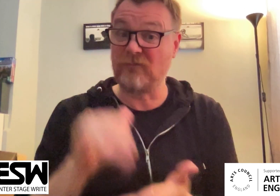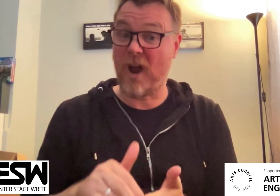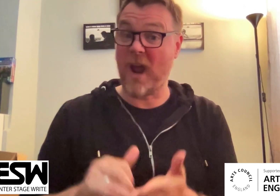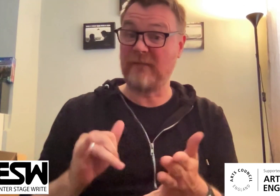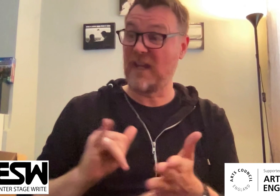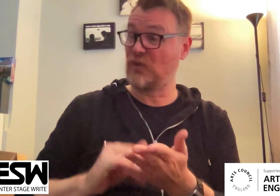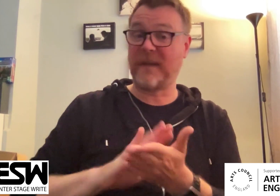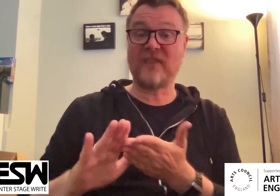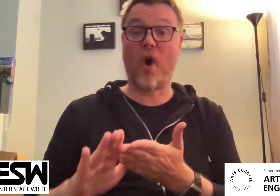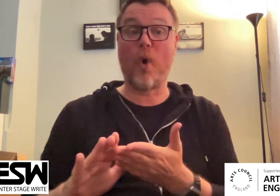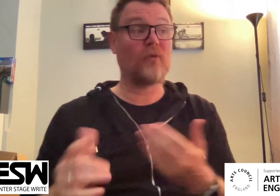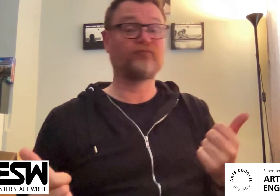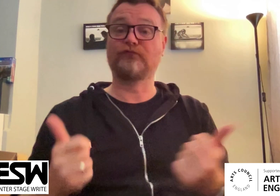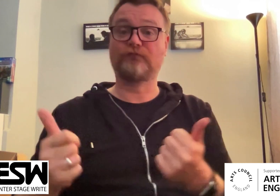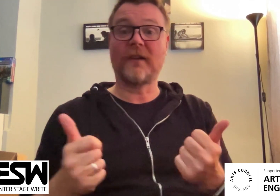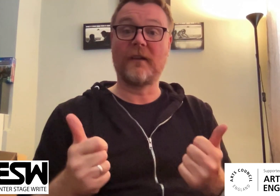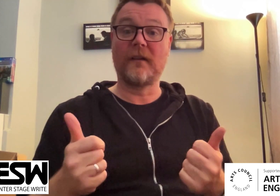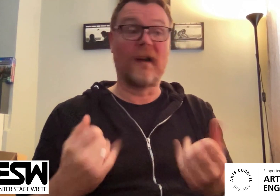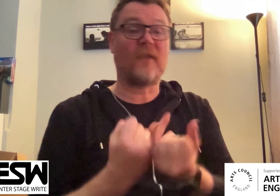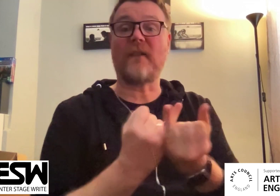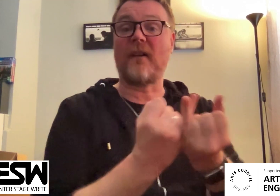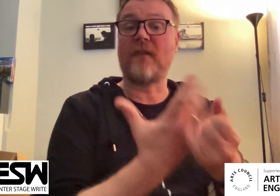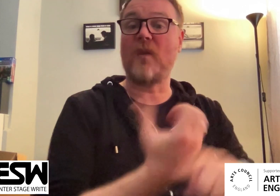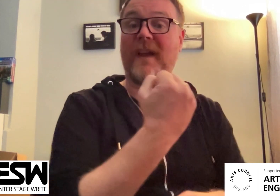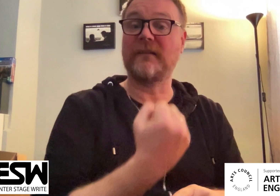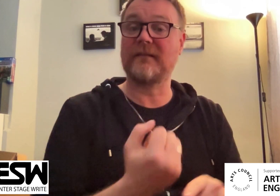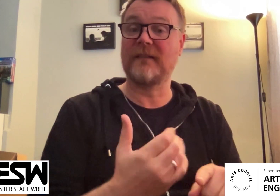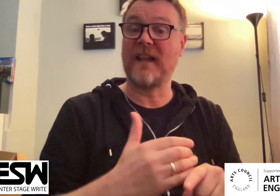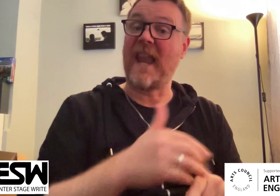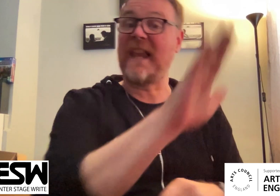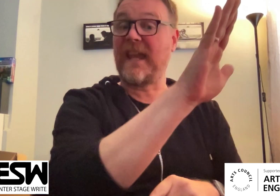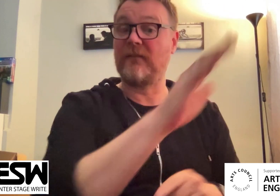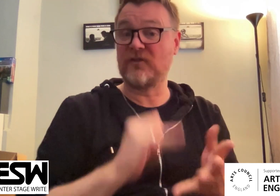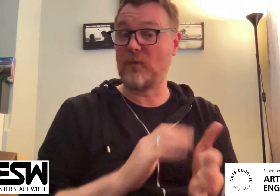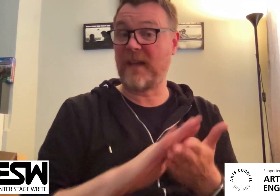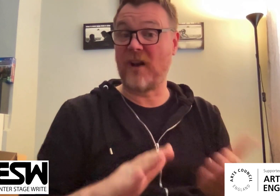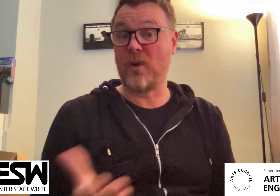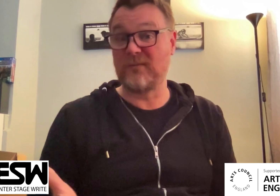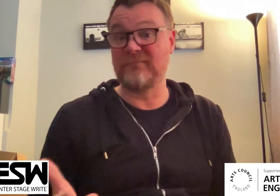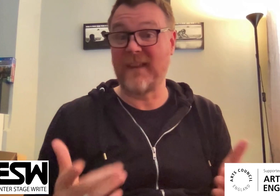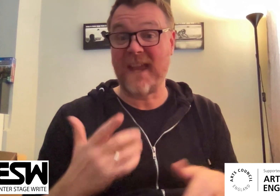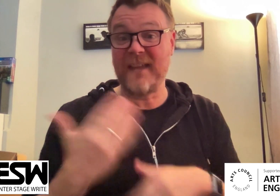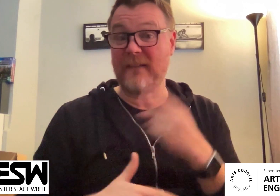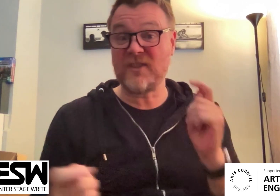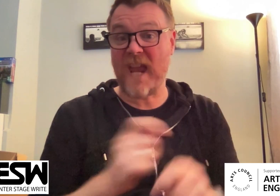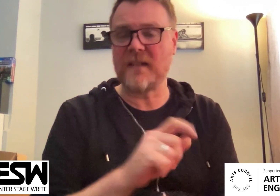film. So for example, superheroes, they fight and fight and fight, and they win their fight, and then they leave, and they're still a superhero, and they